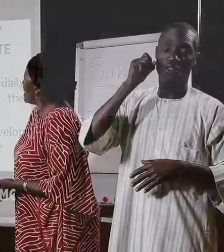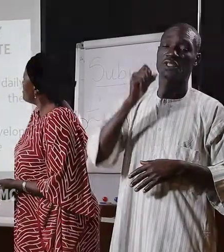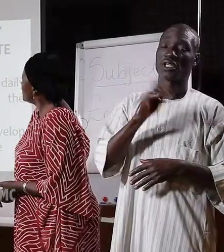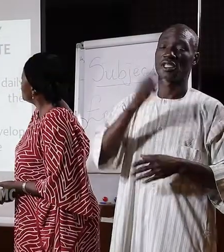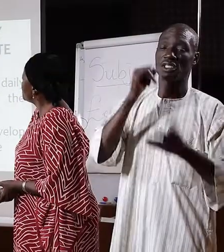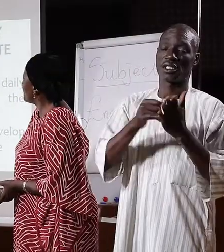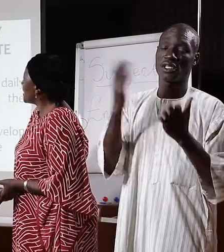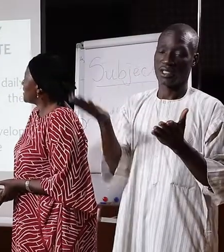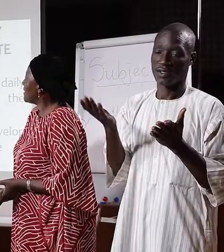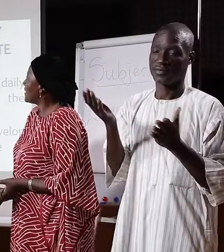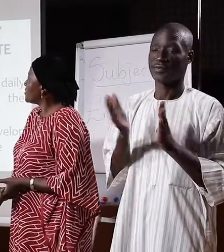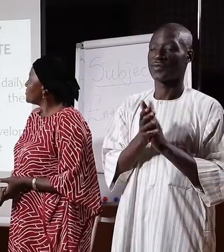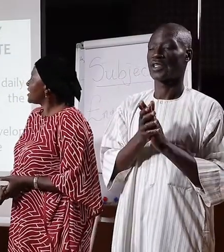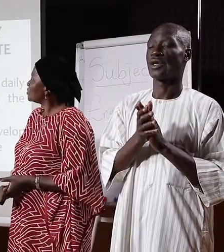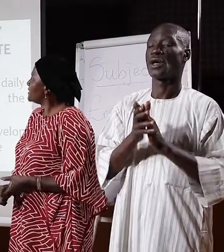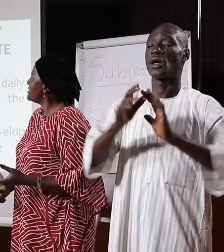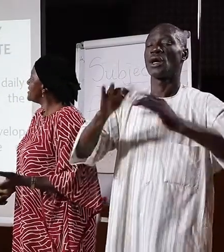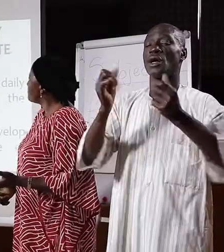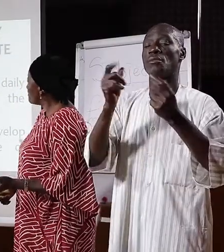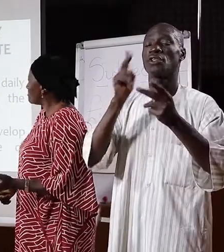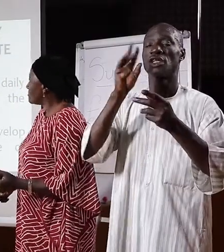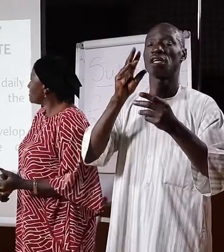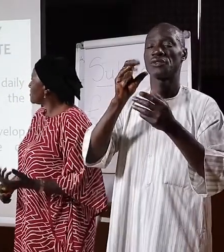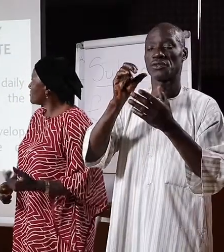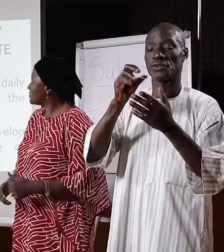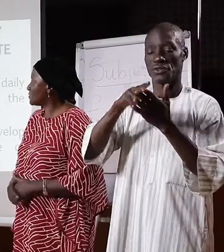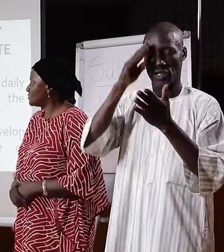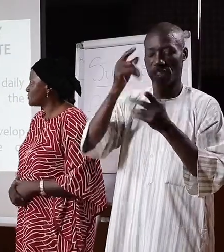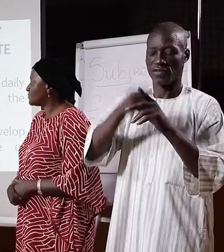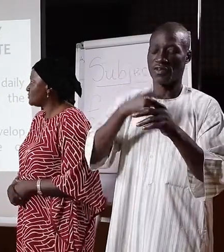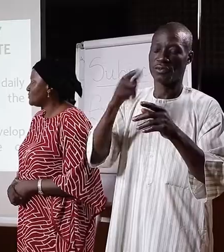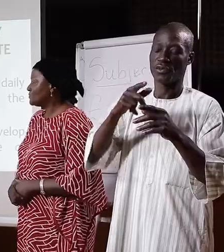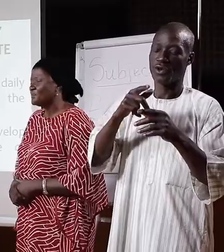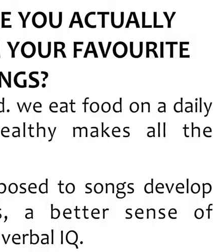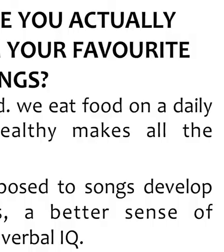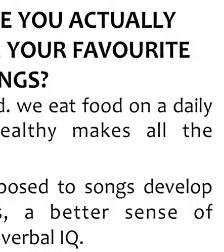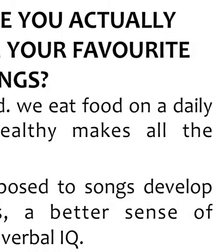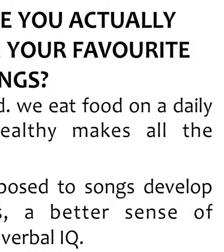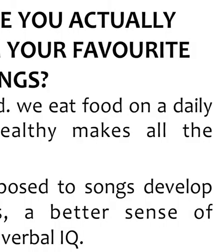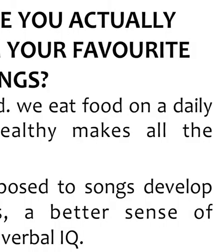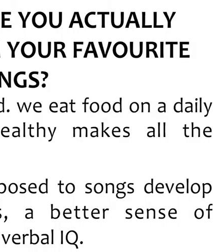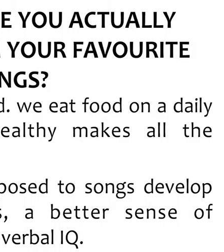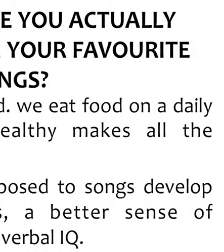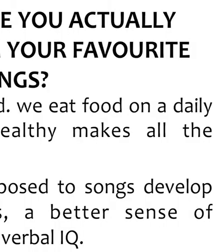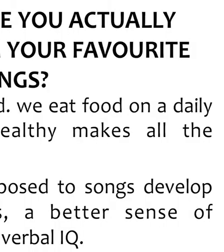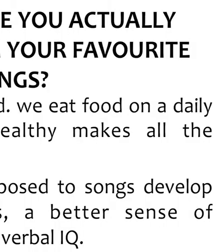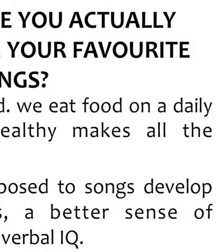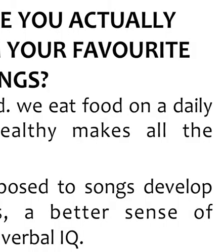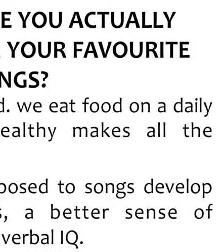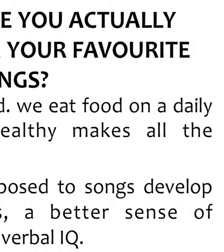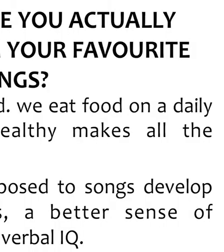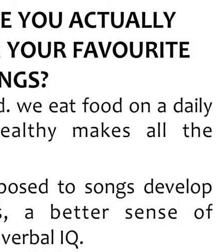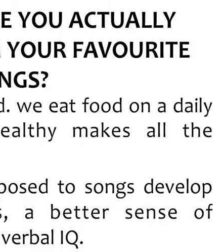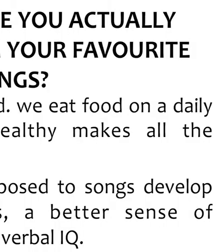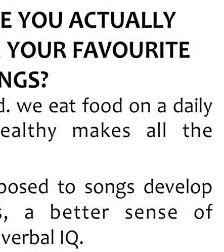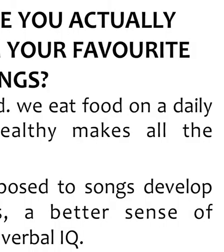Now, how much are you actually learning from your favorite songs? Now, let's think of songs as